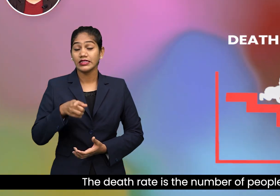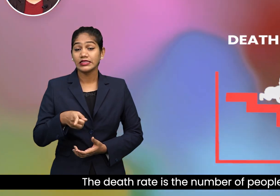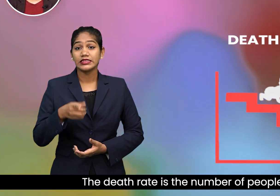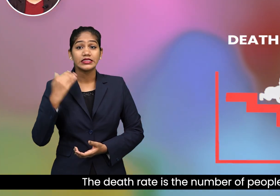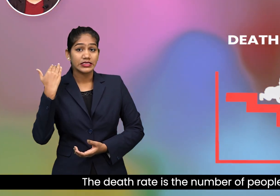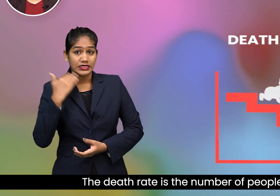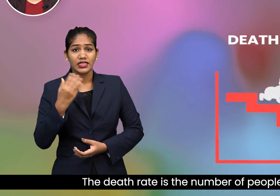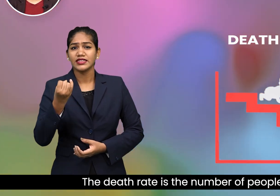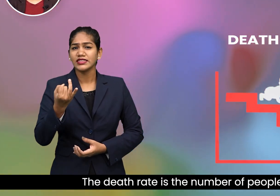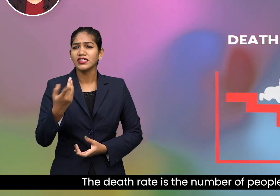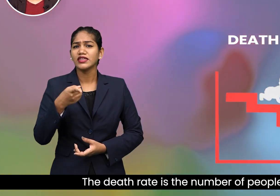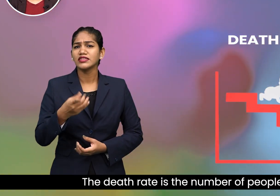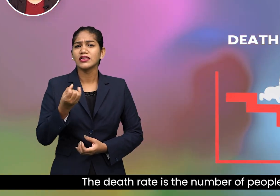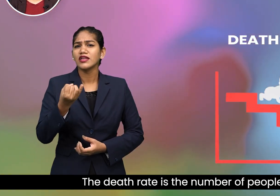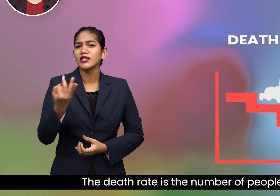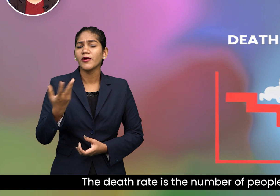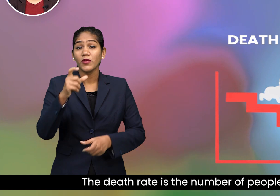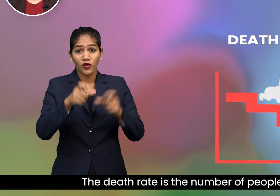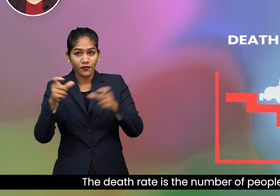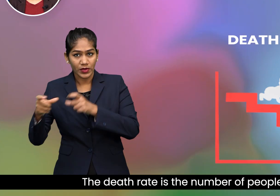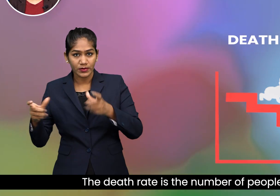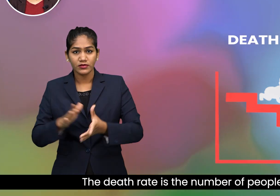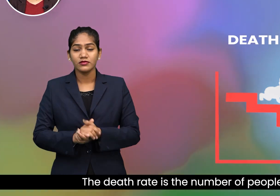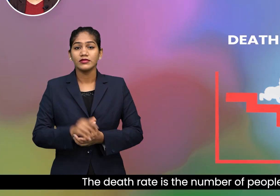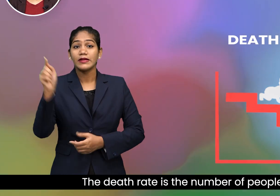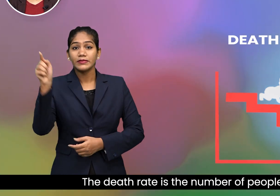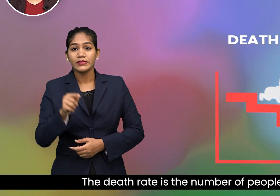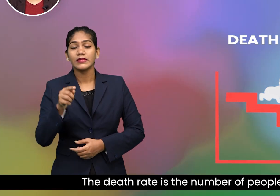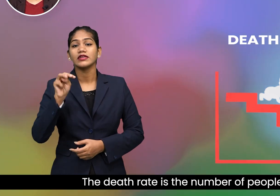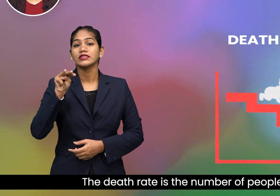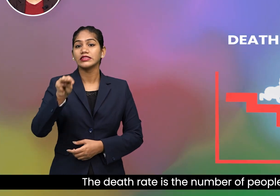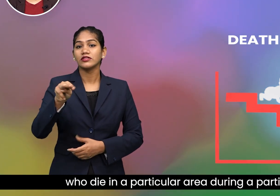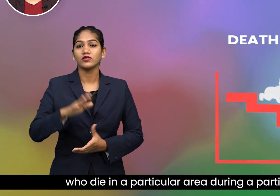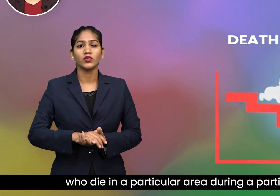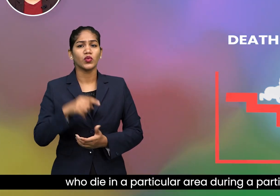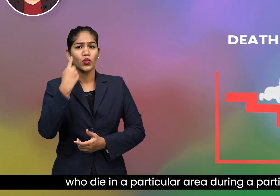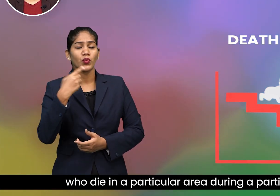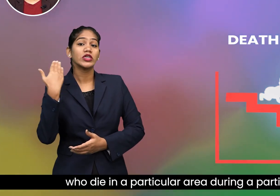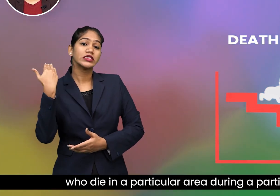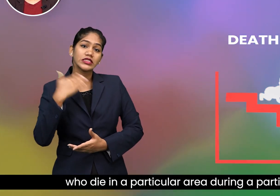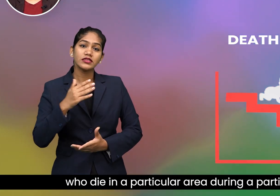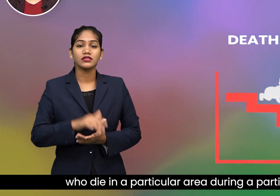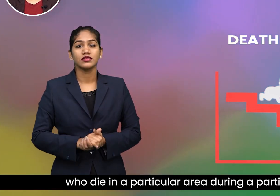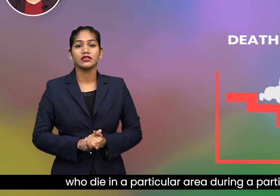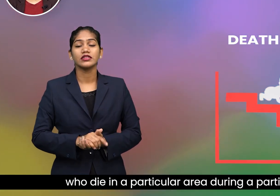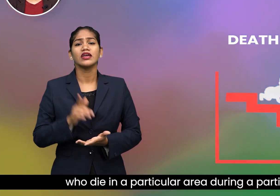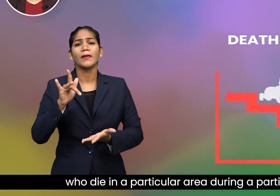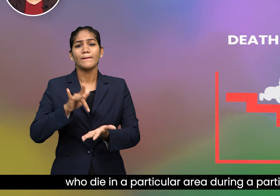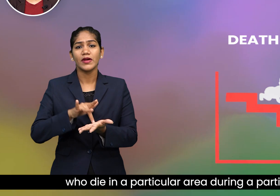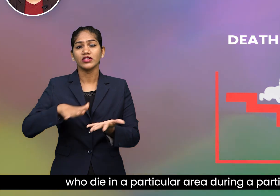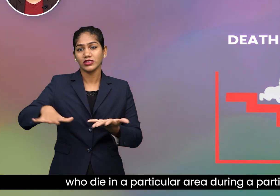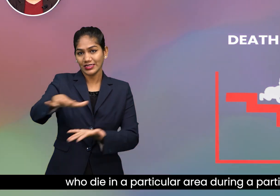The death rate is the number of people per thousand who die in a particular